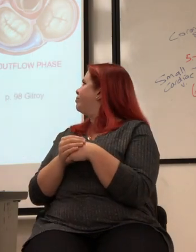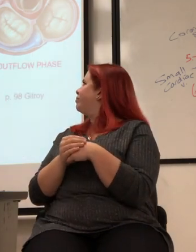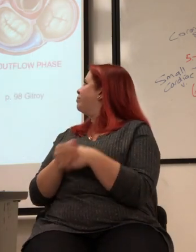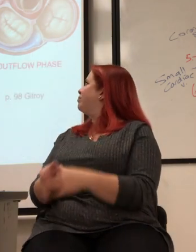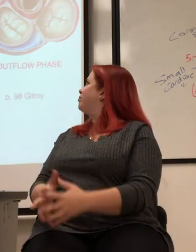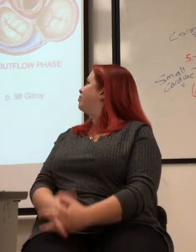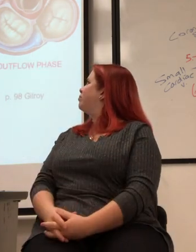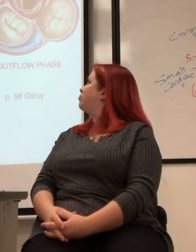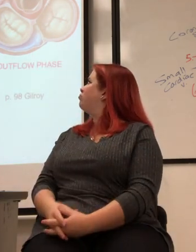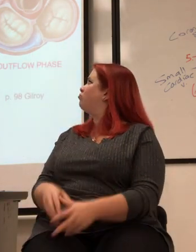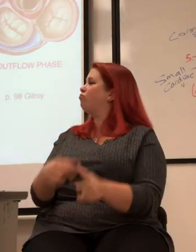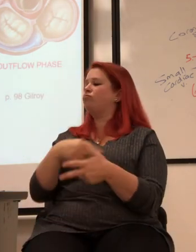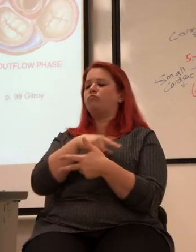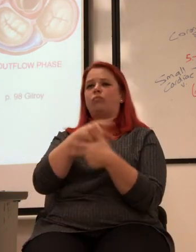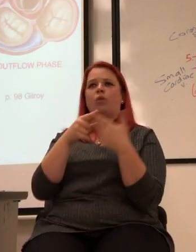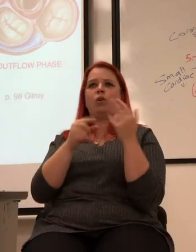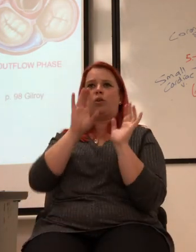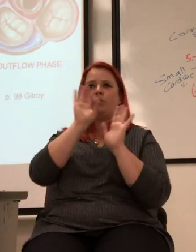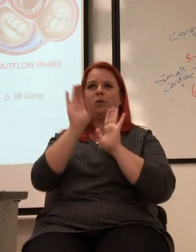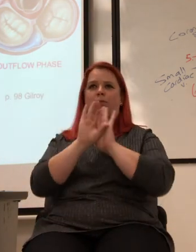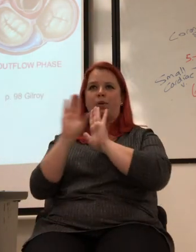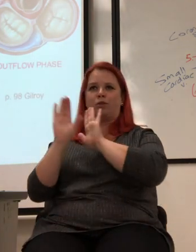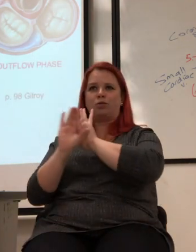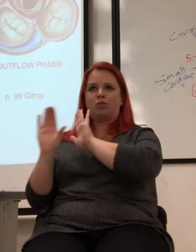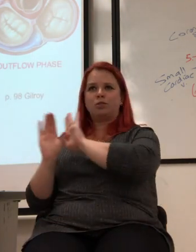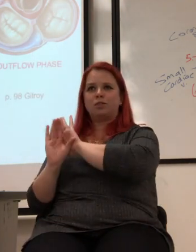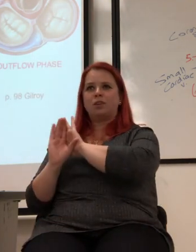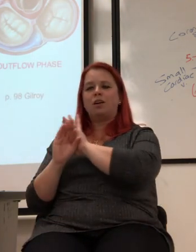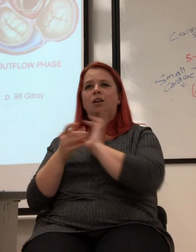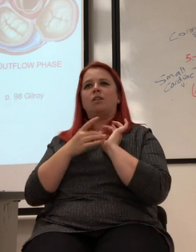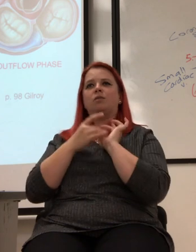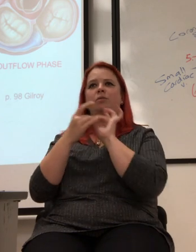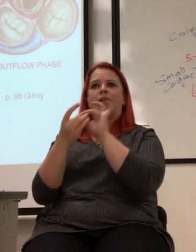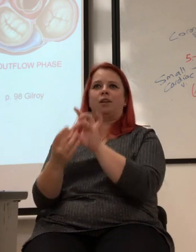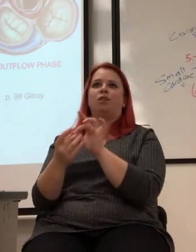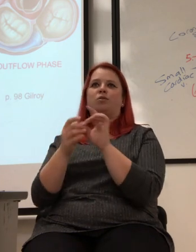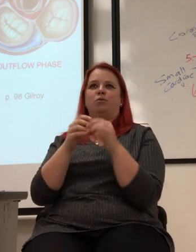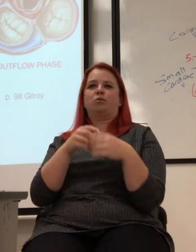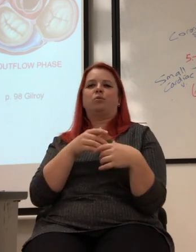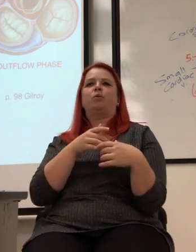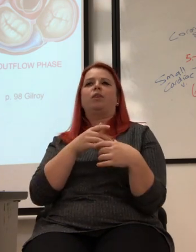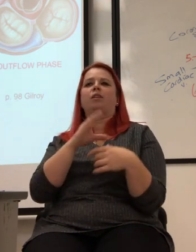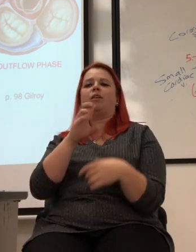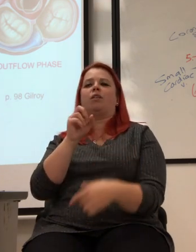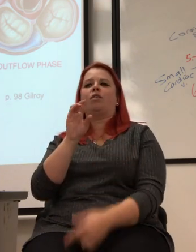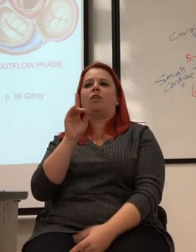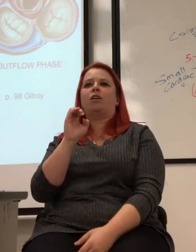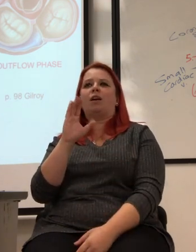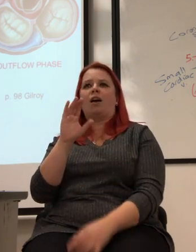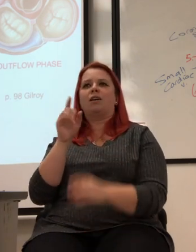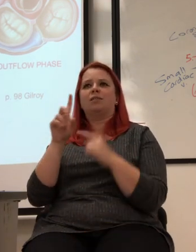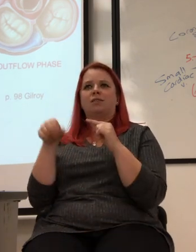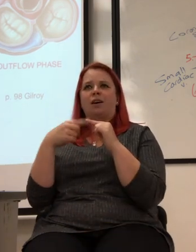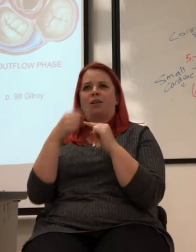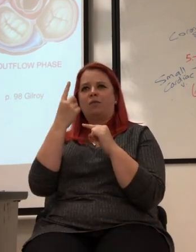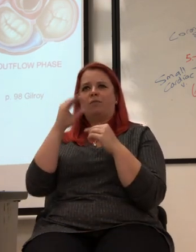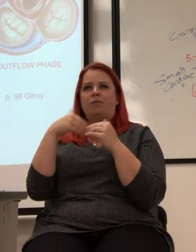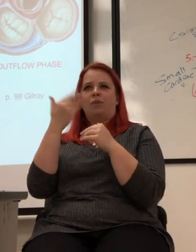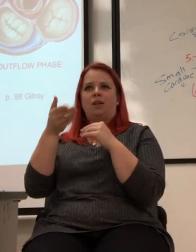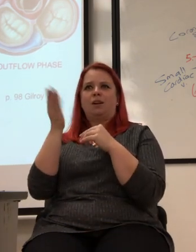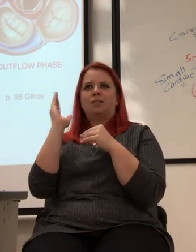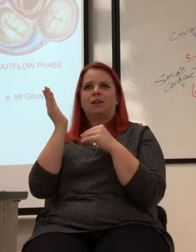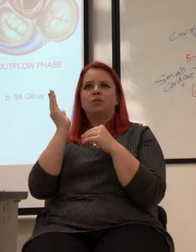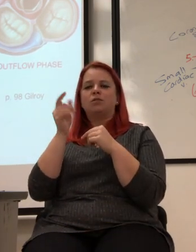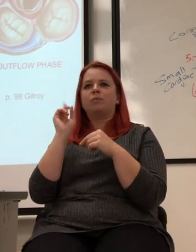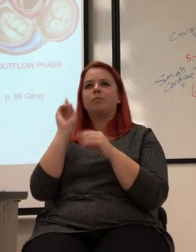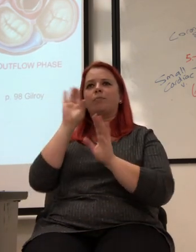I have three pictures here. This kind of gets us into the cardiac cycle for next time. I have this picture here. Think